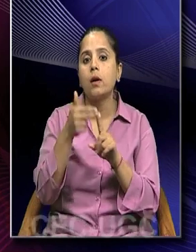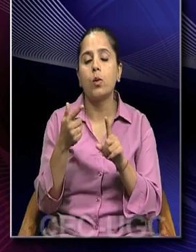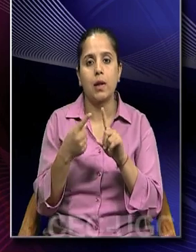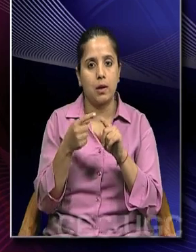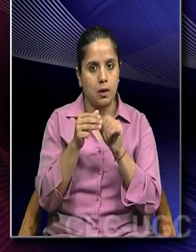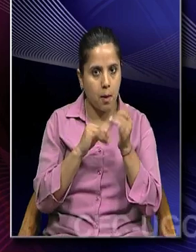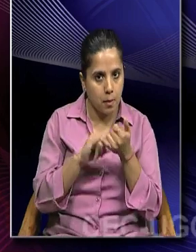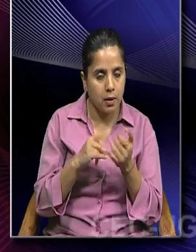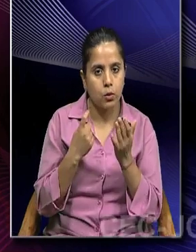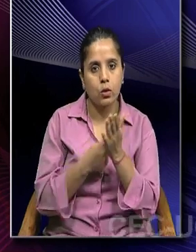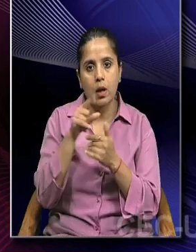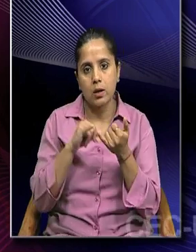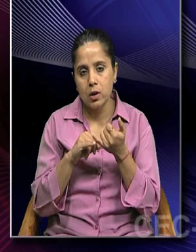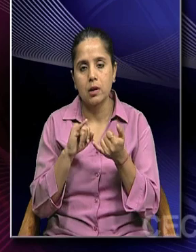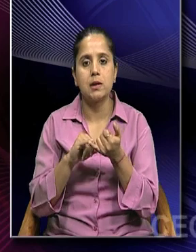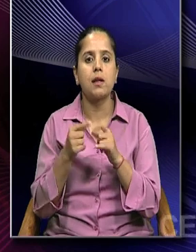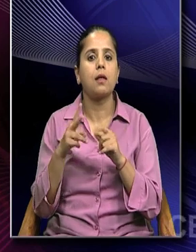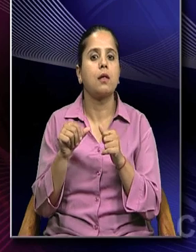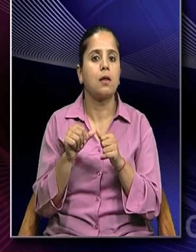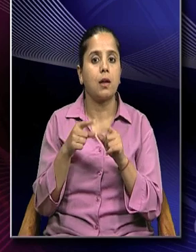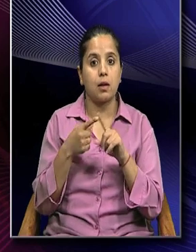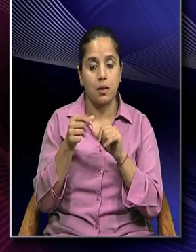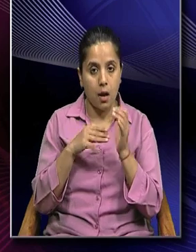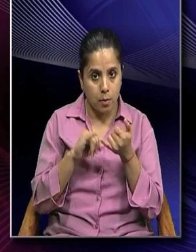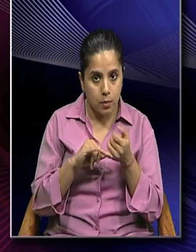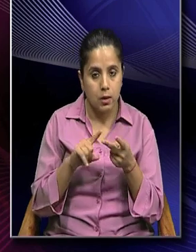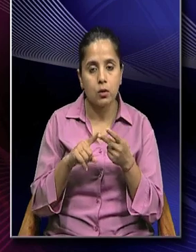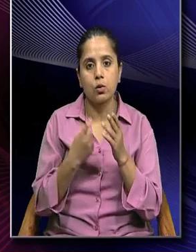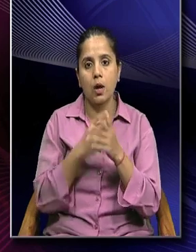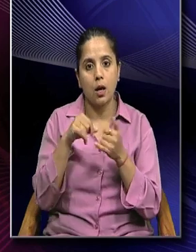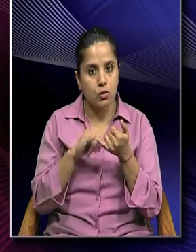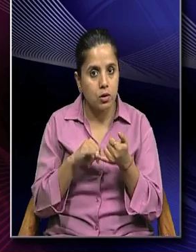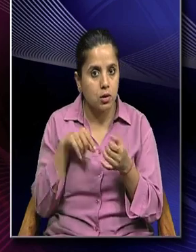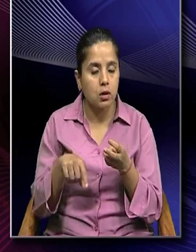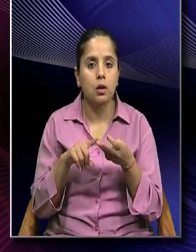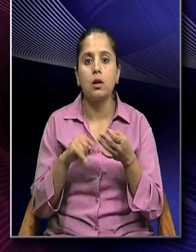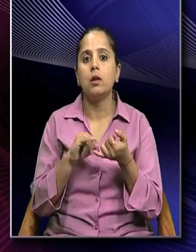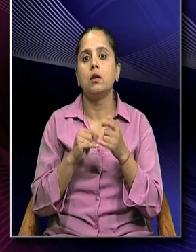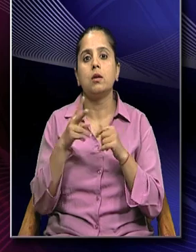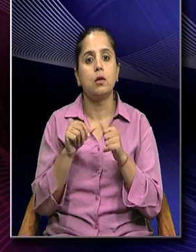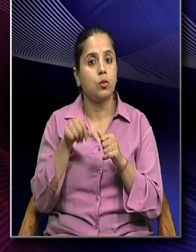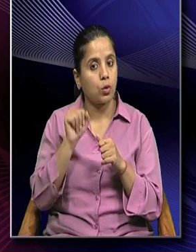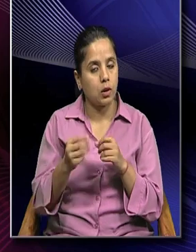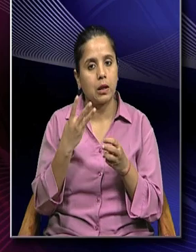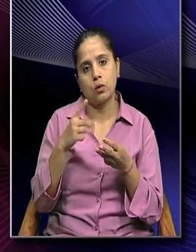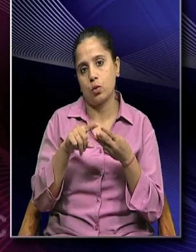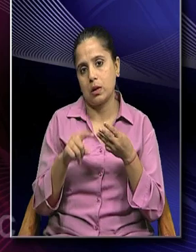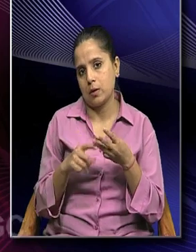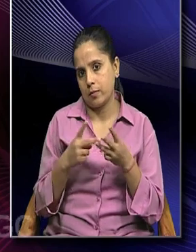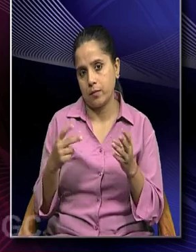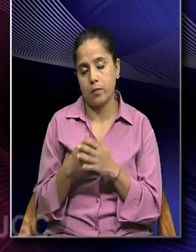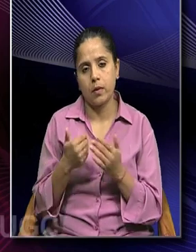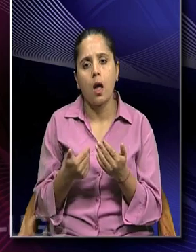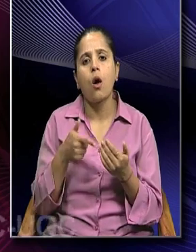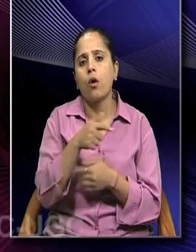tamas, rajas and sattva. We call it tamas, rajas and sattva, tamasic, rajasic and sattvic. Now,